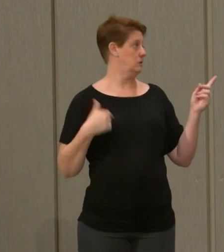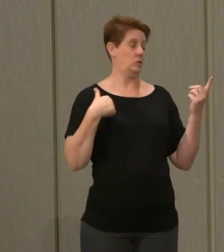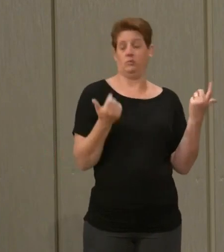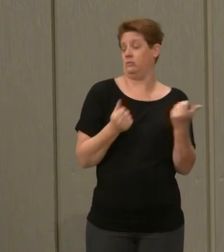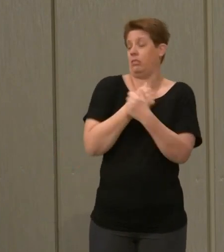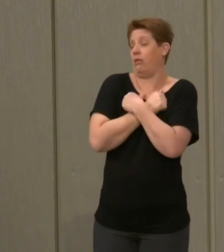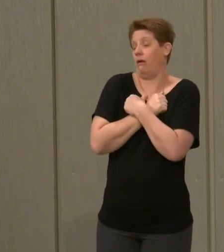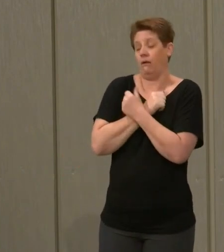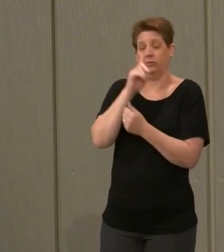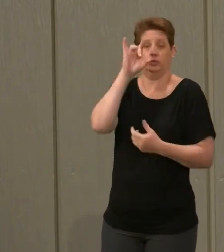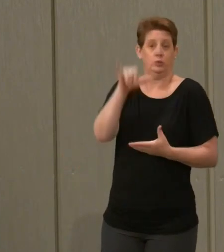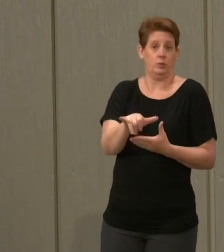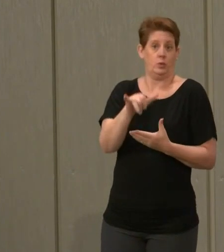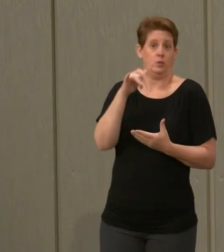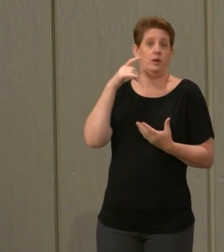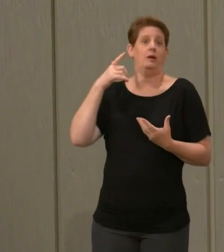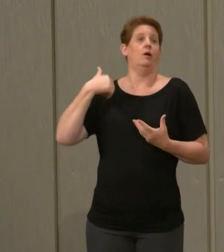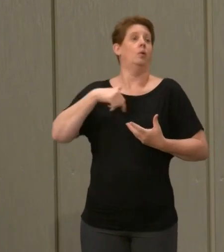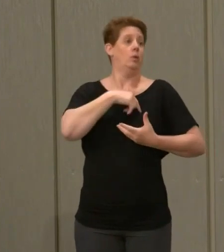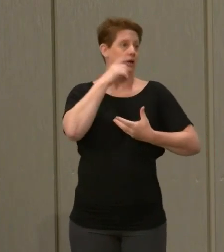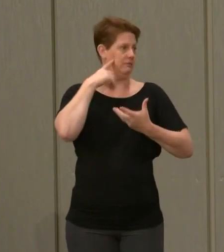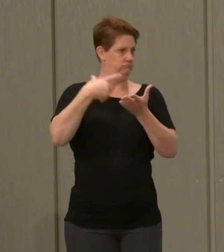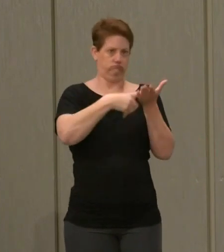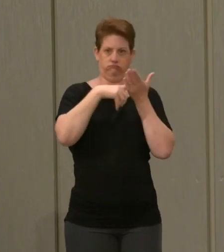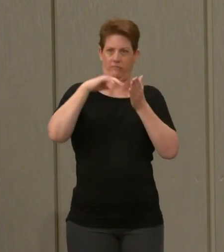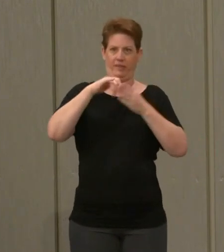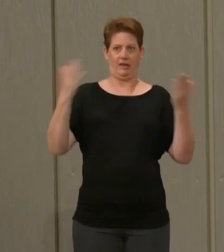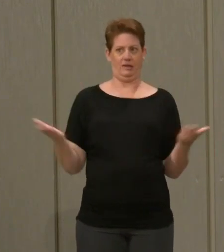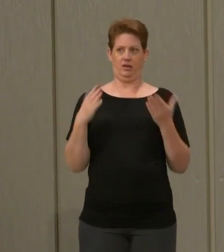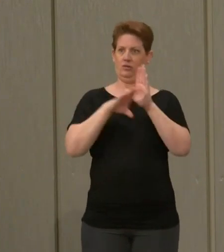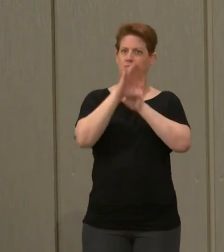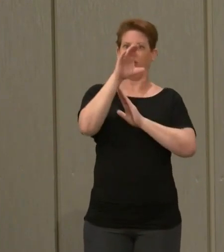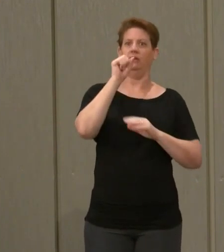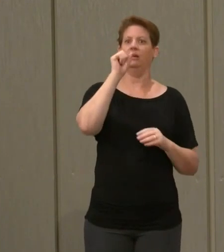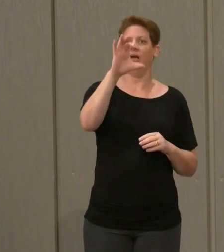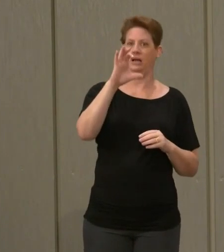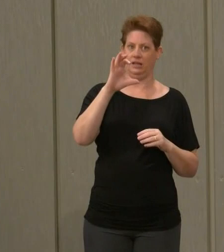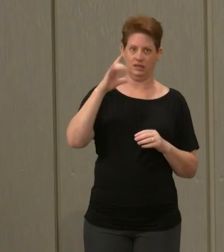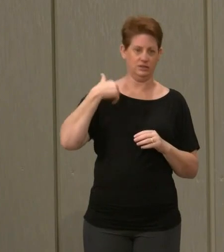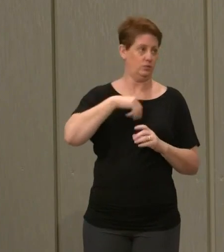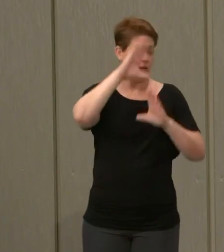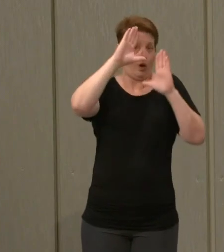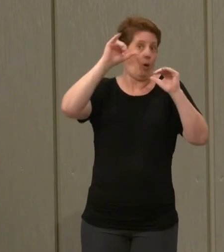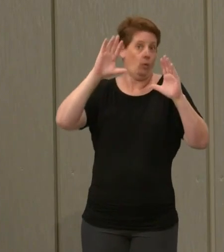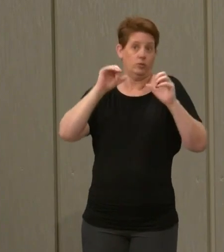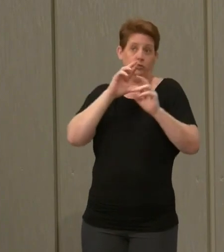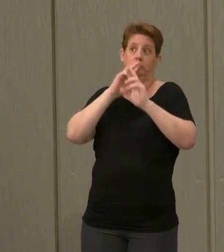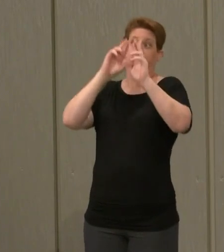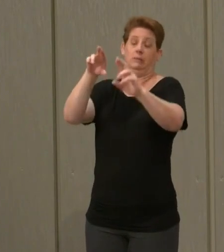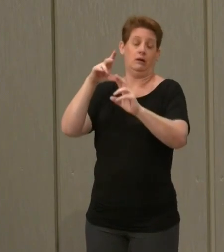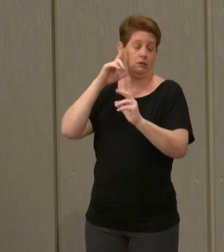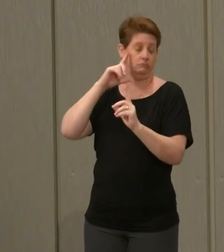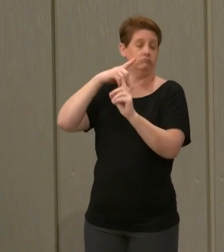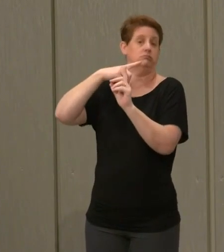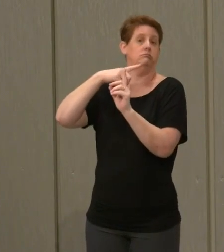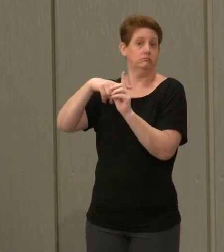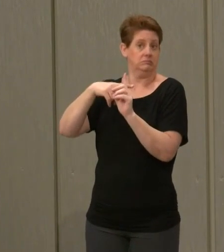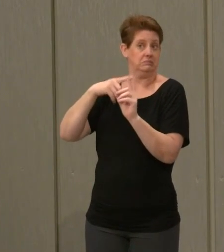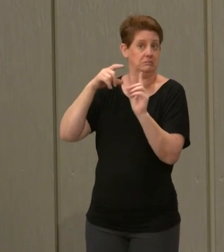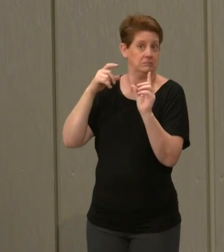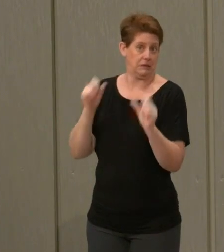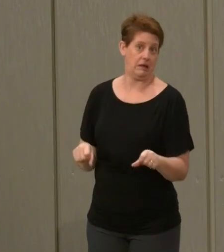are addressing. We've had some interest reflected, and we hope to be able to respond positively. Not only do we have